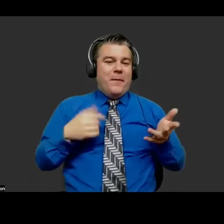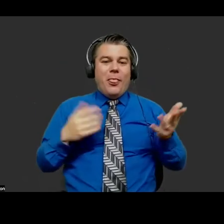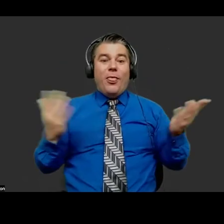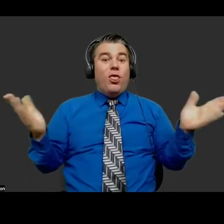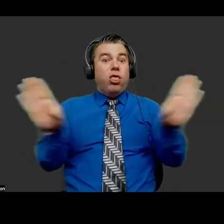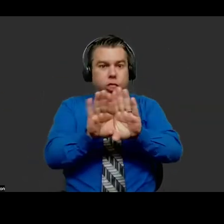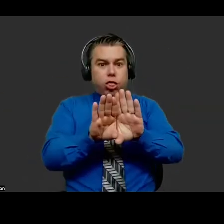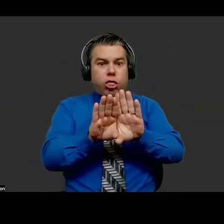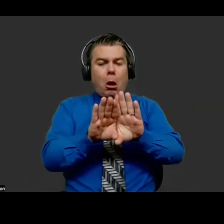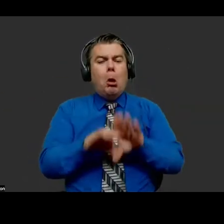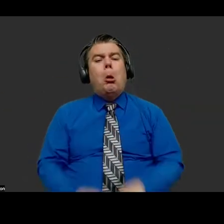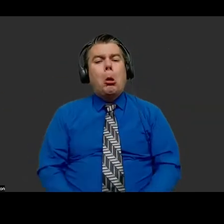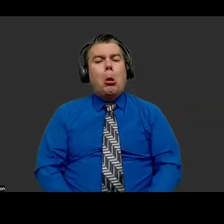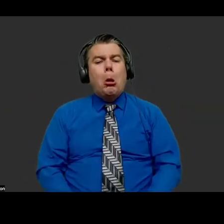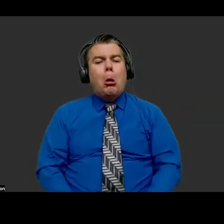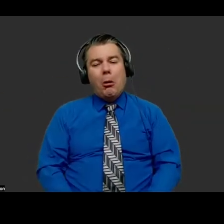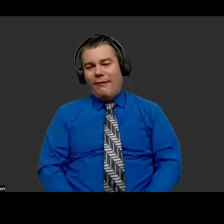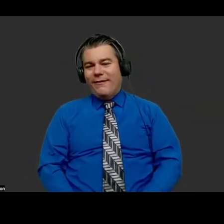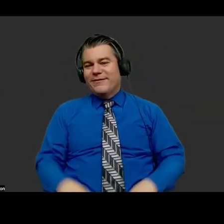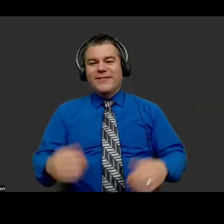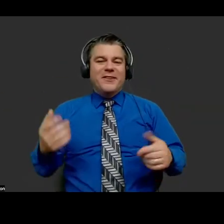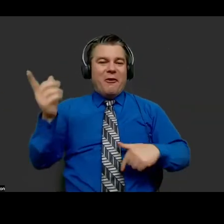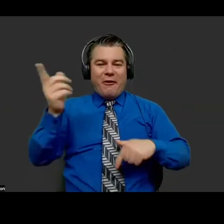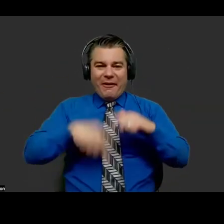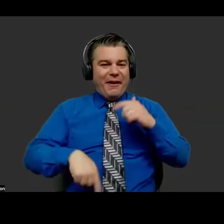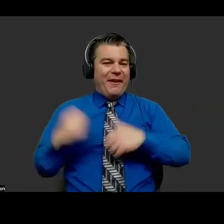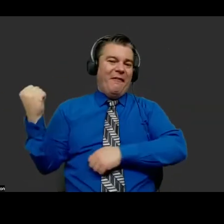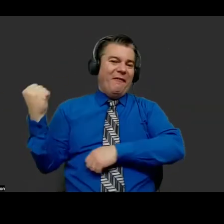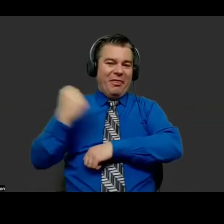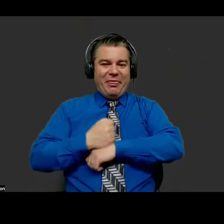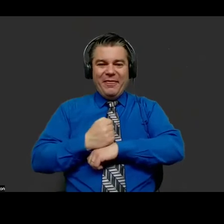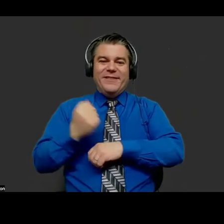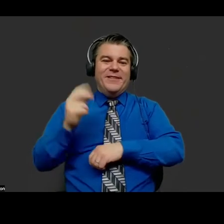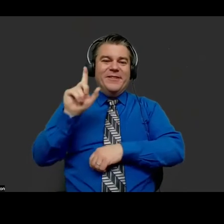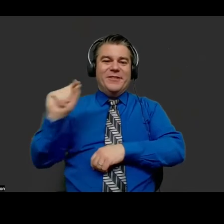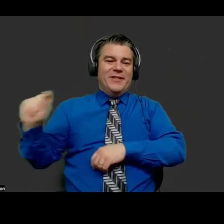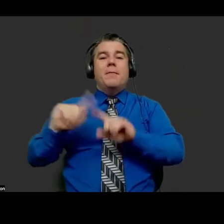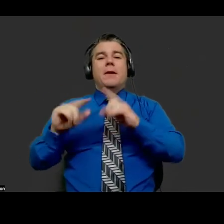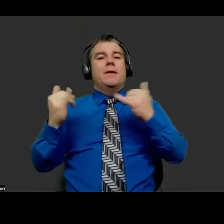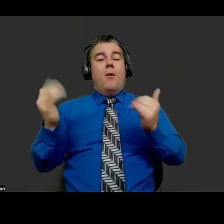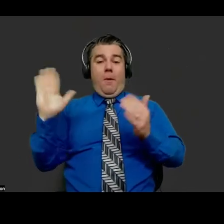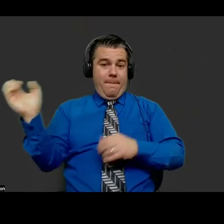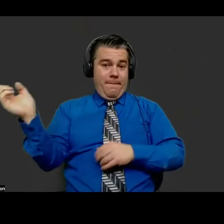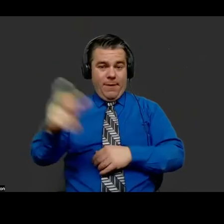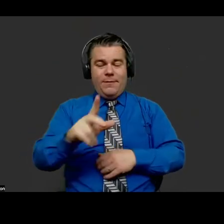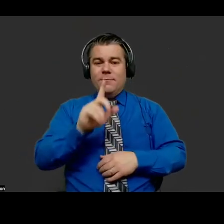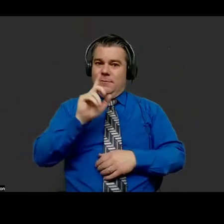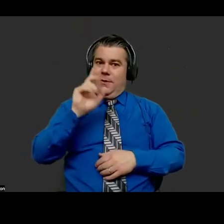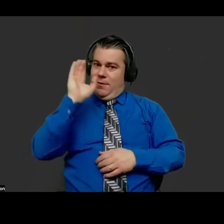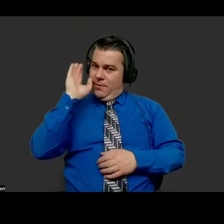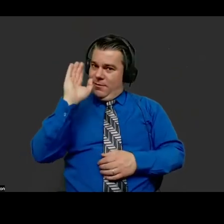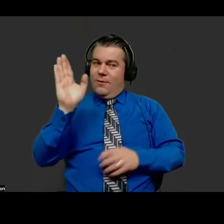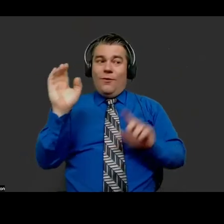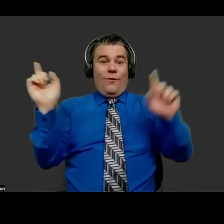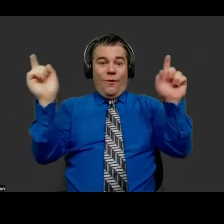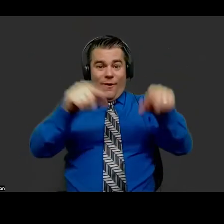so disappointing on many levels. It was a crazy year. But I'm so thankful they're coming back and we are going to Nashville.